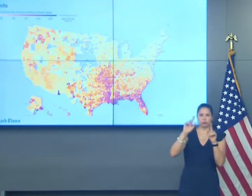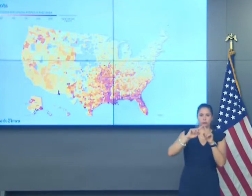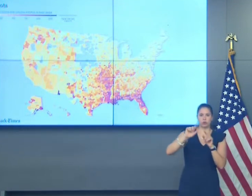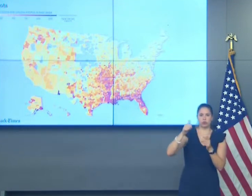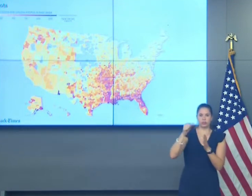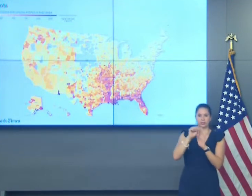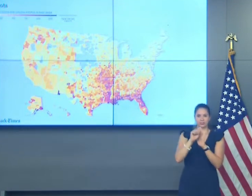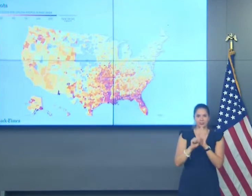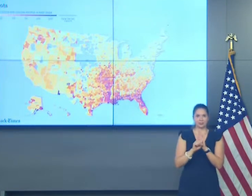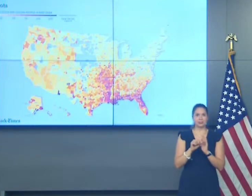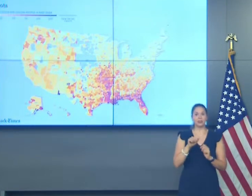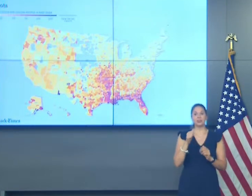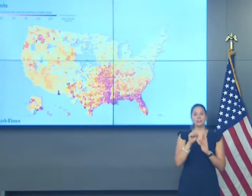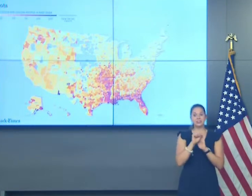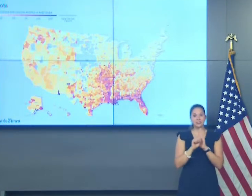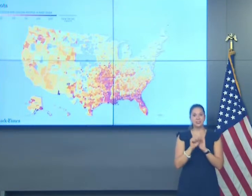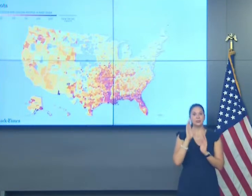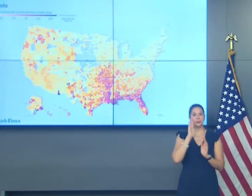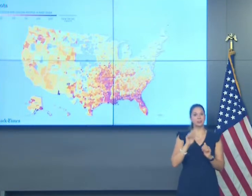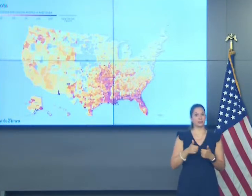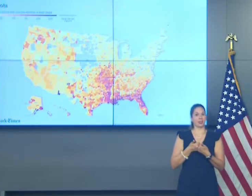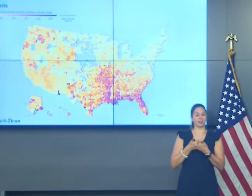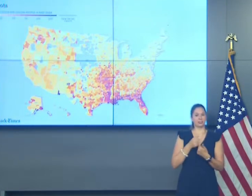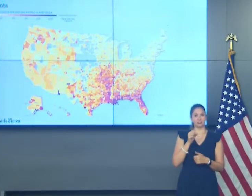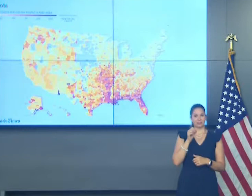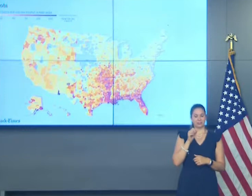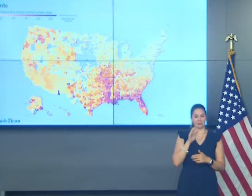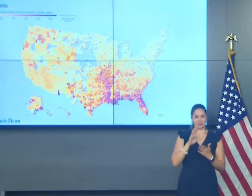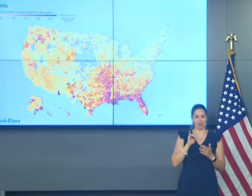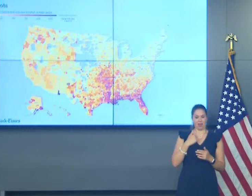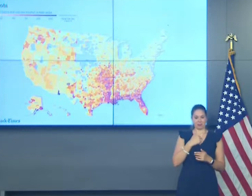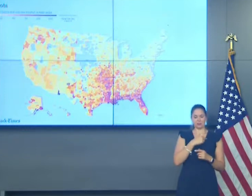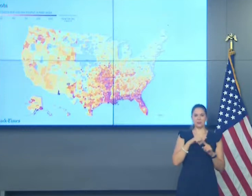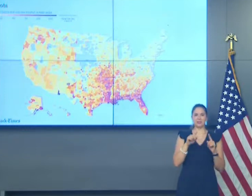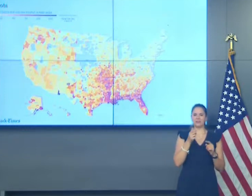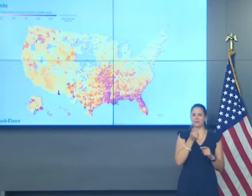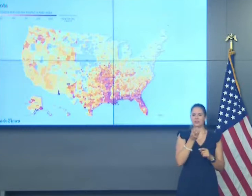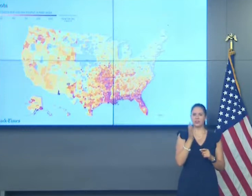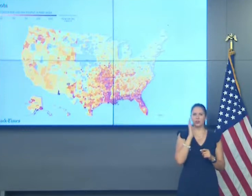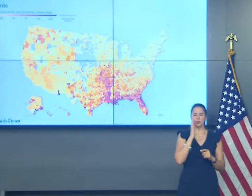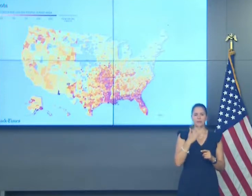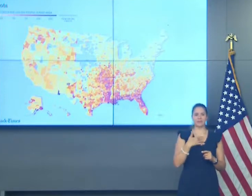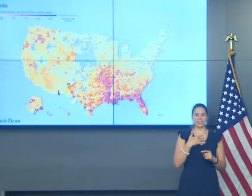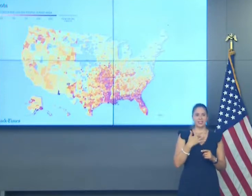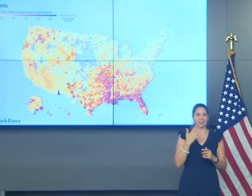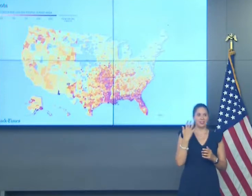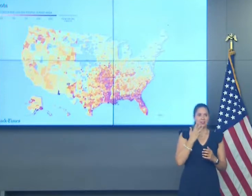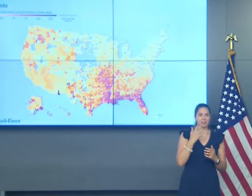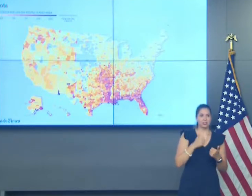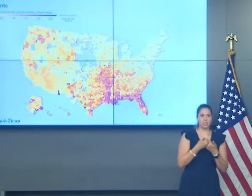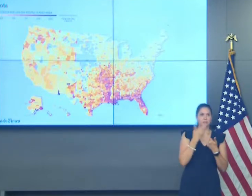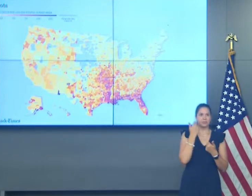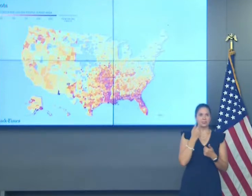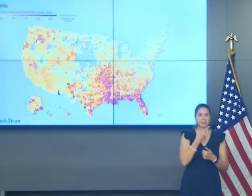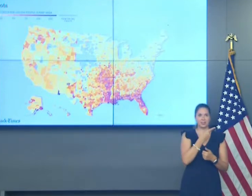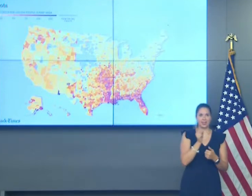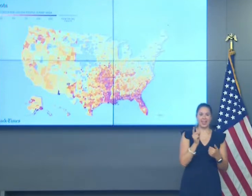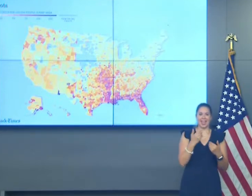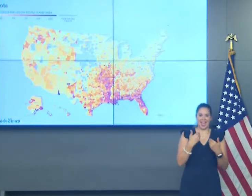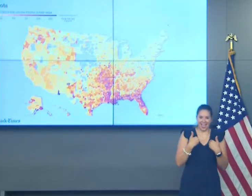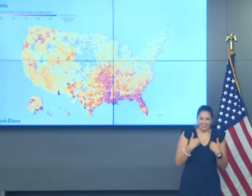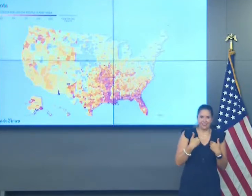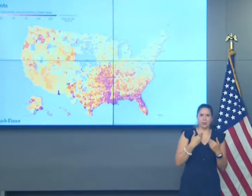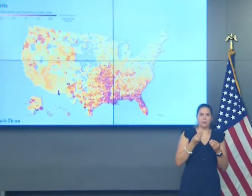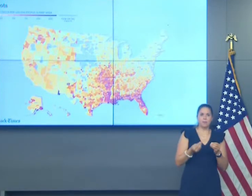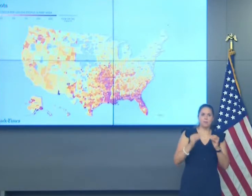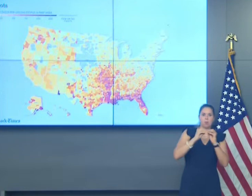states are going to be challenged by us, but very few will be as challenged as we are because they enjoy higher rates of vaccination, so